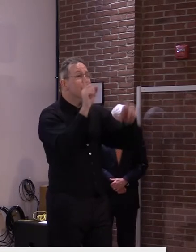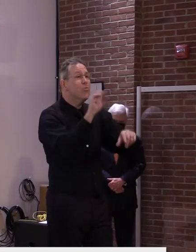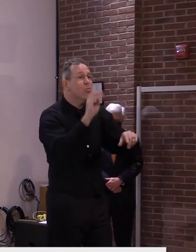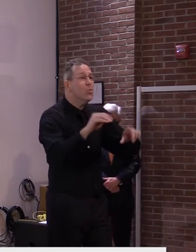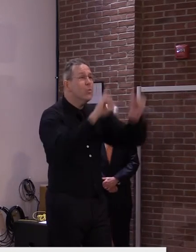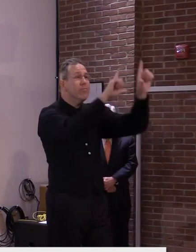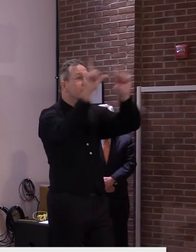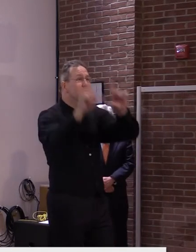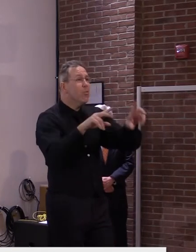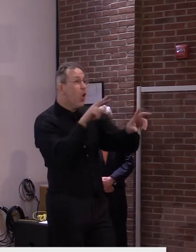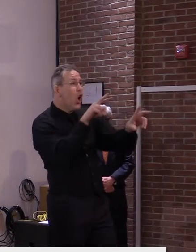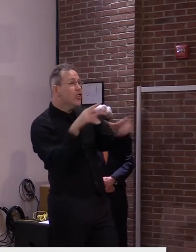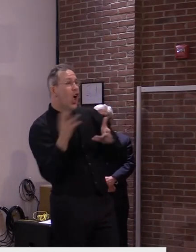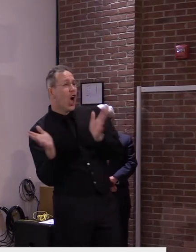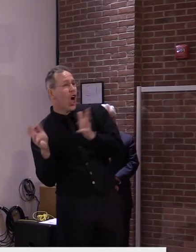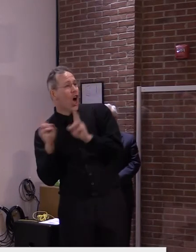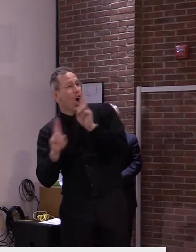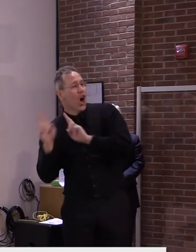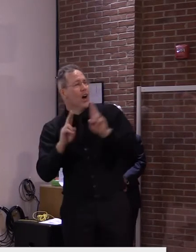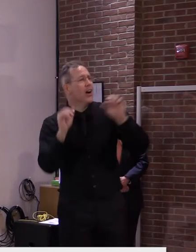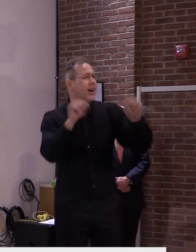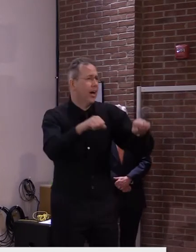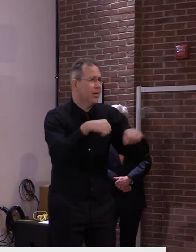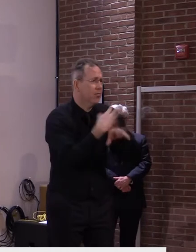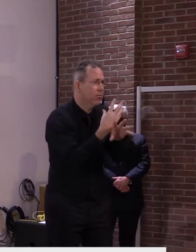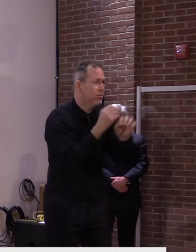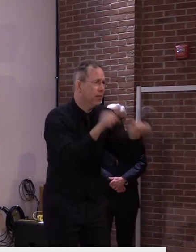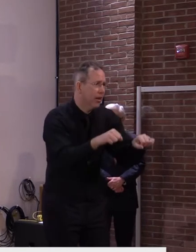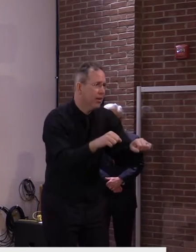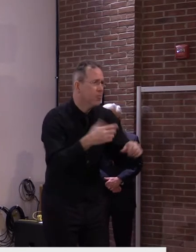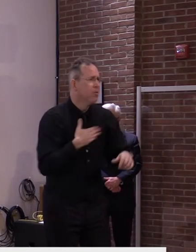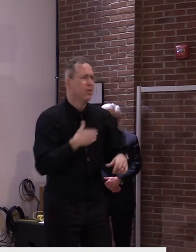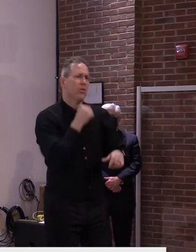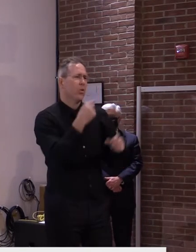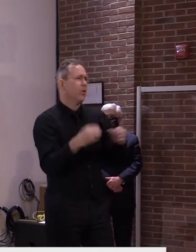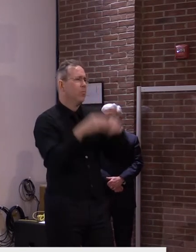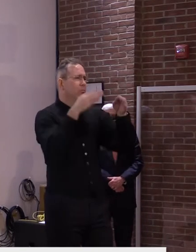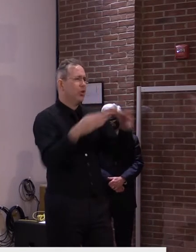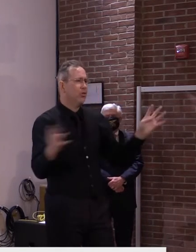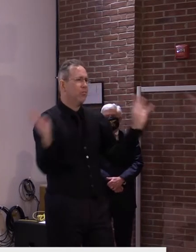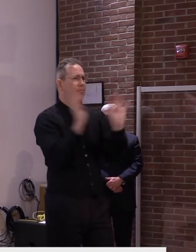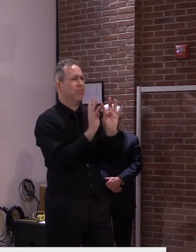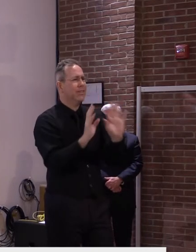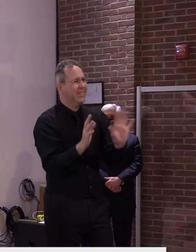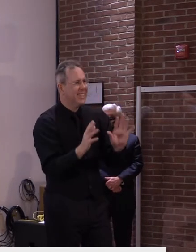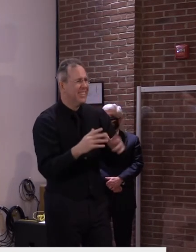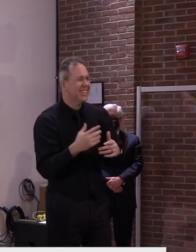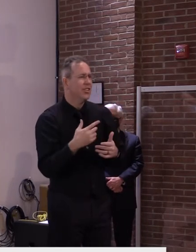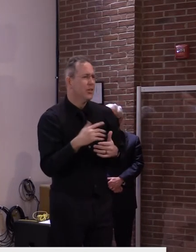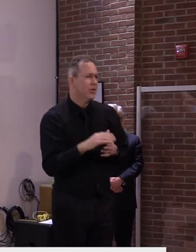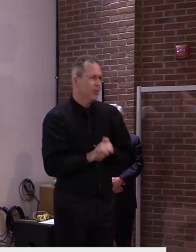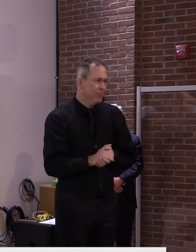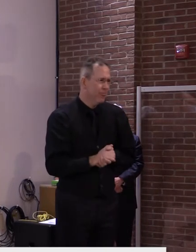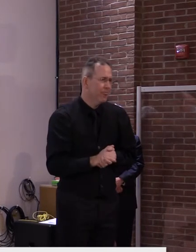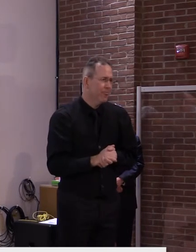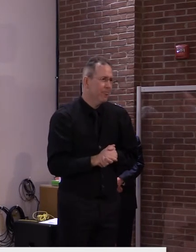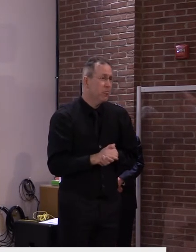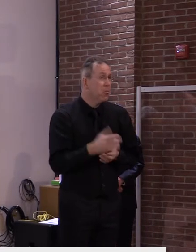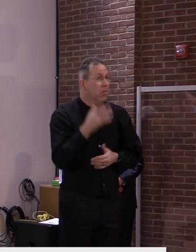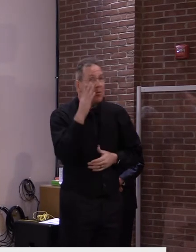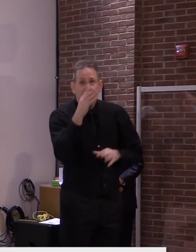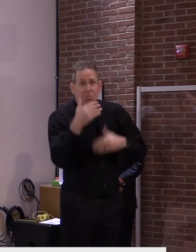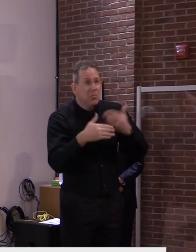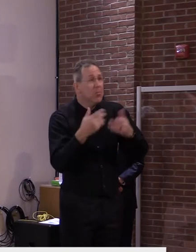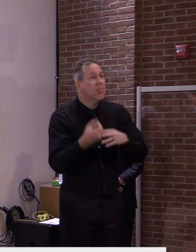still prevalent here. Maybe next year we'll be able to do this together like we have in the